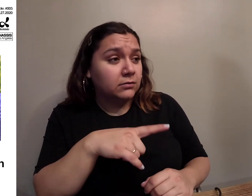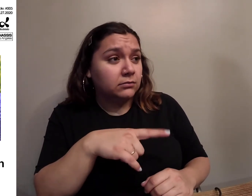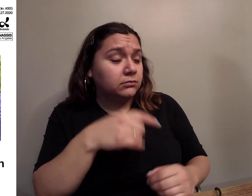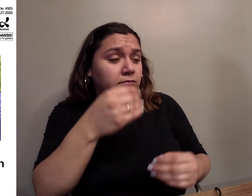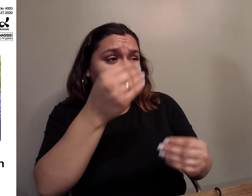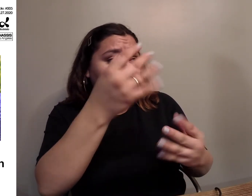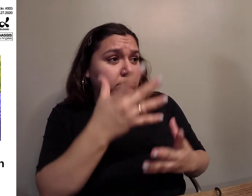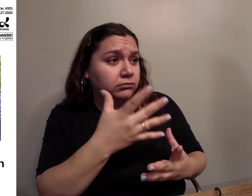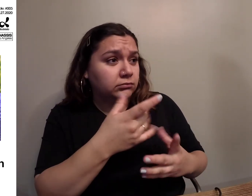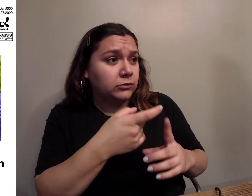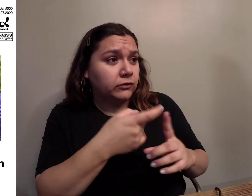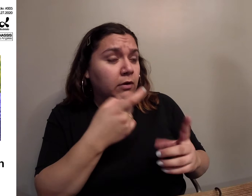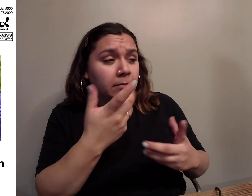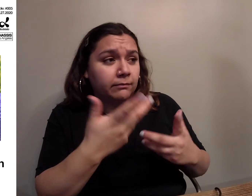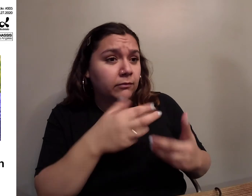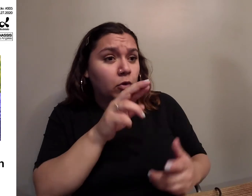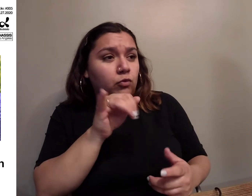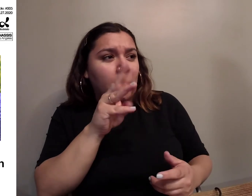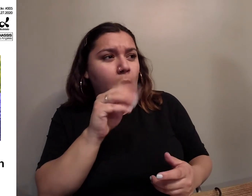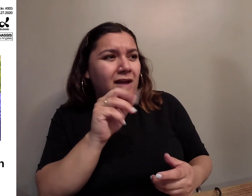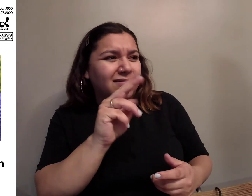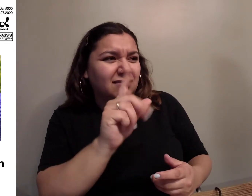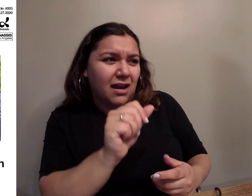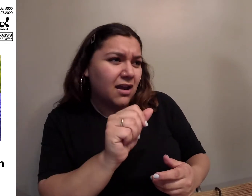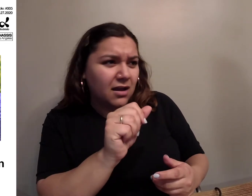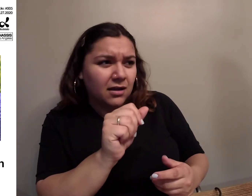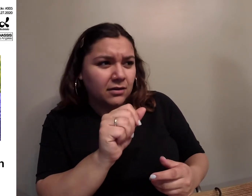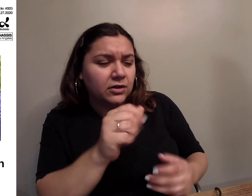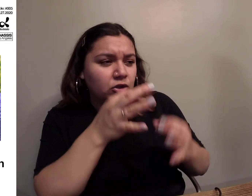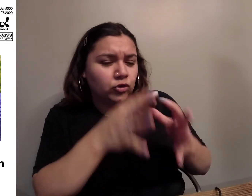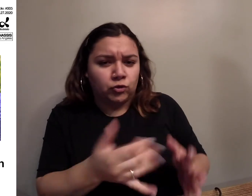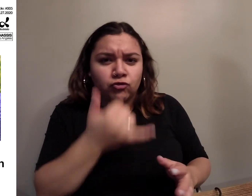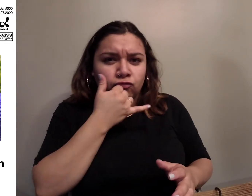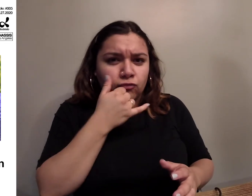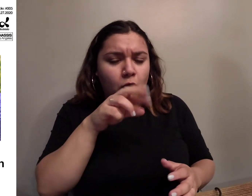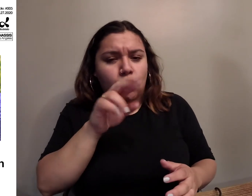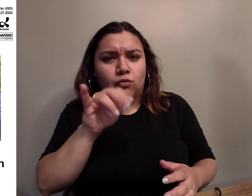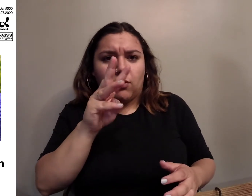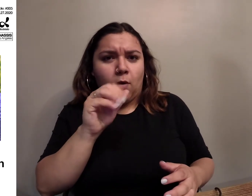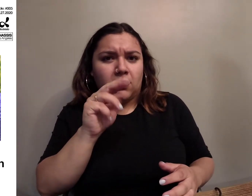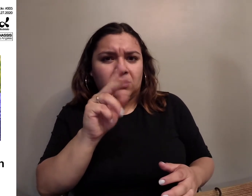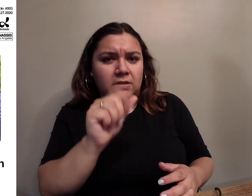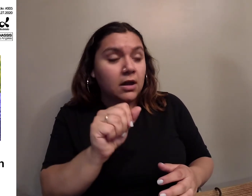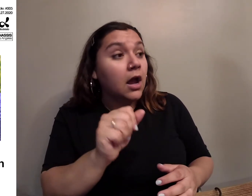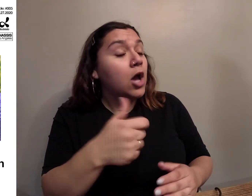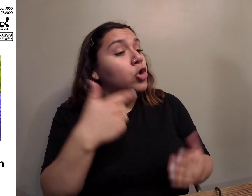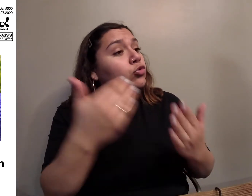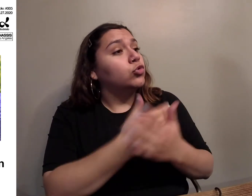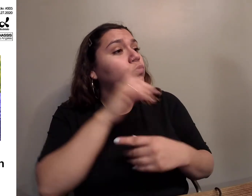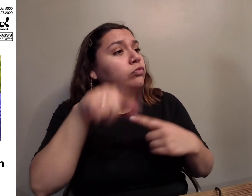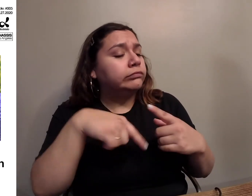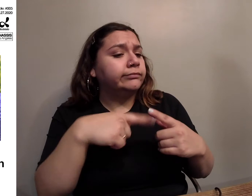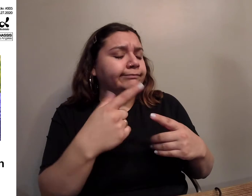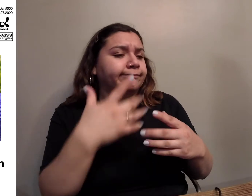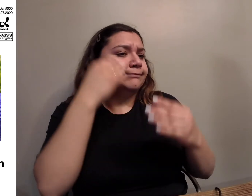from Rwanda, perhaps first news of what you were doing there, and then news on how this